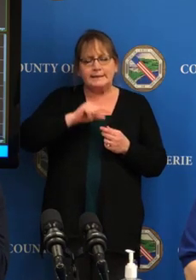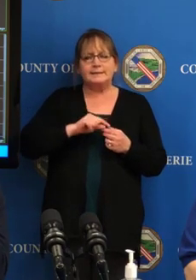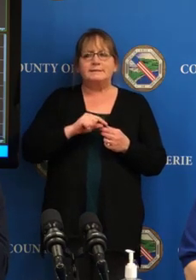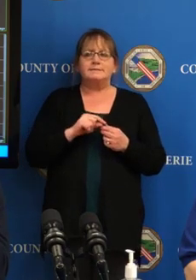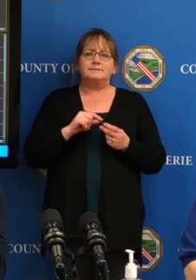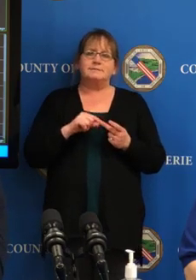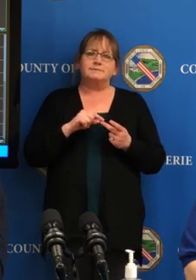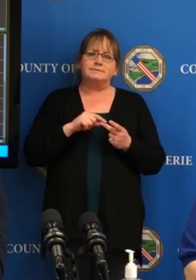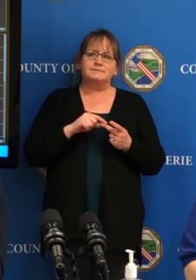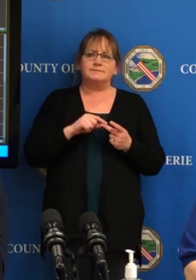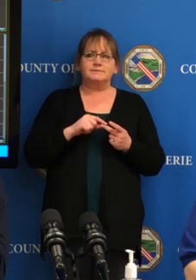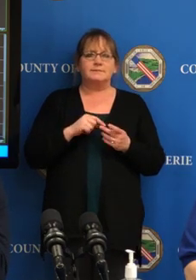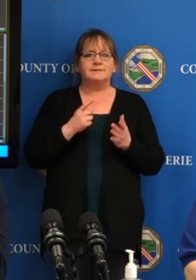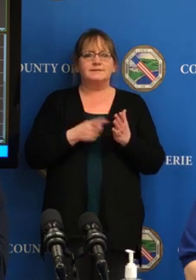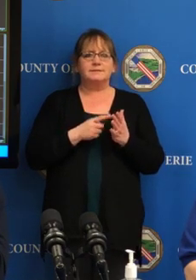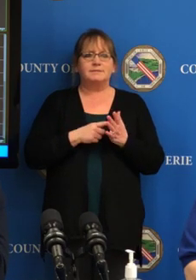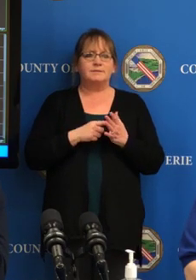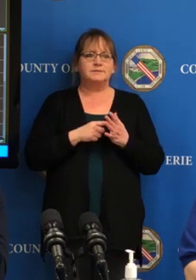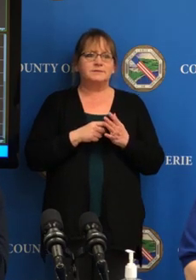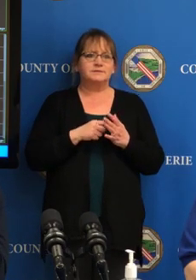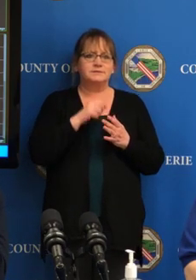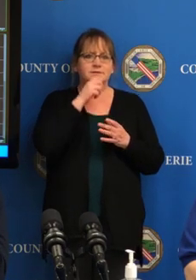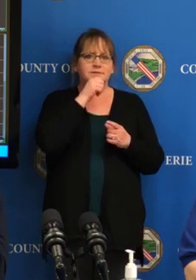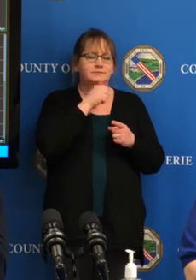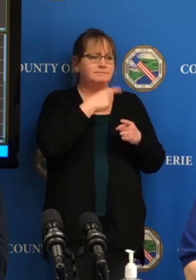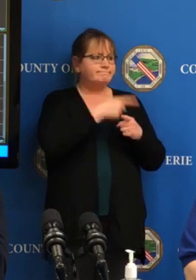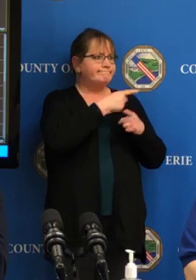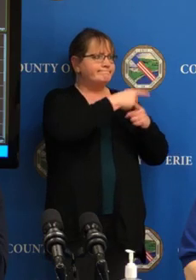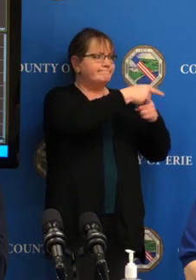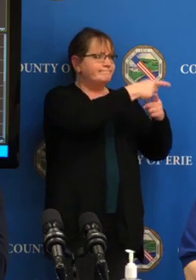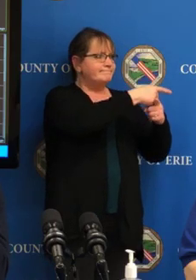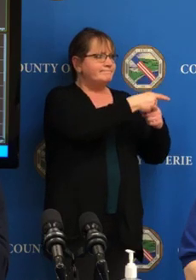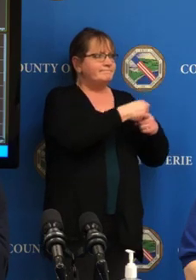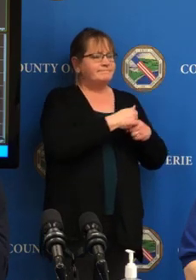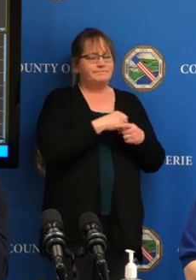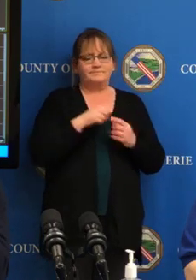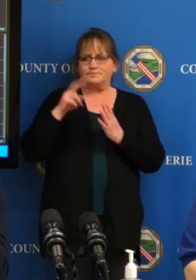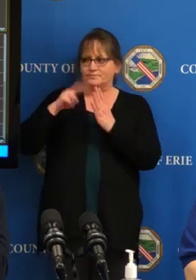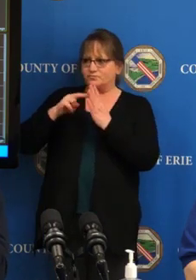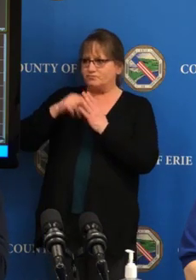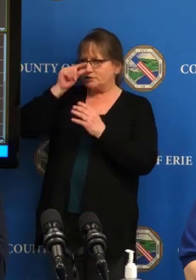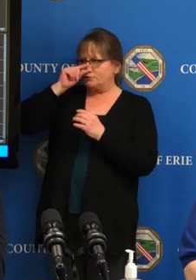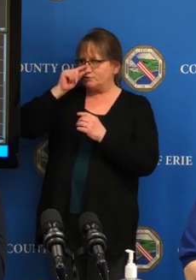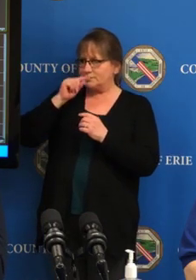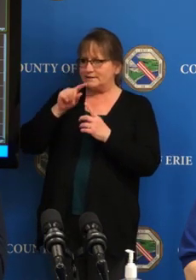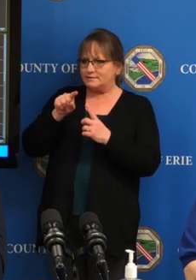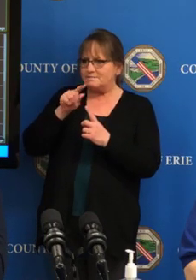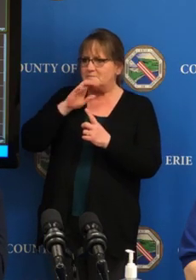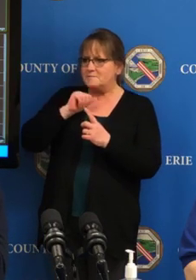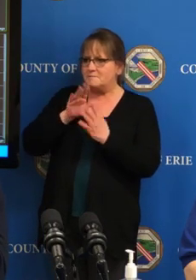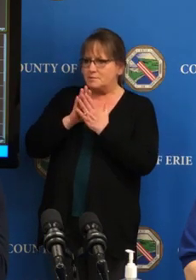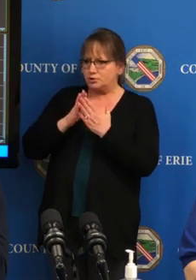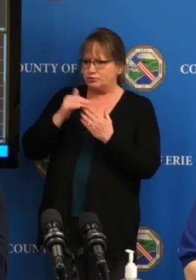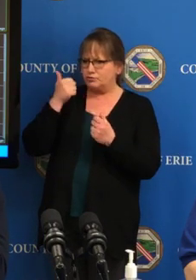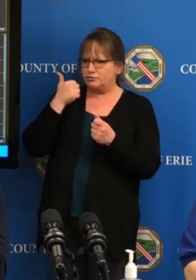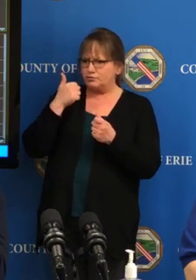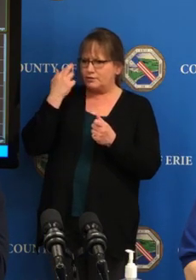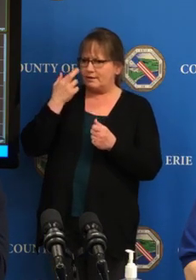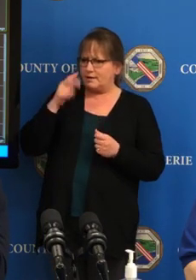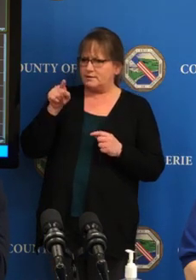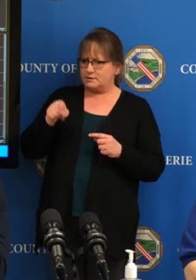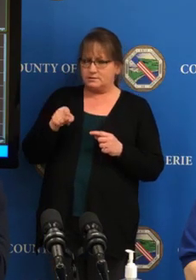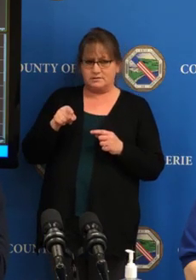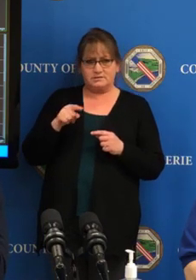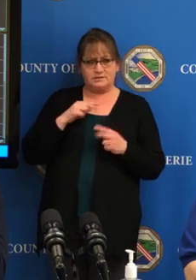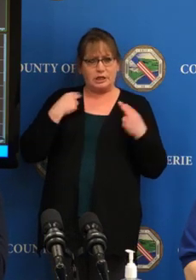I'd like to kind of break away some way from what we're dealing with now, but when you read these Greek classics and realize that our human condition has been dealing with